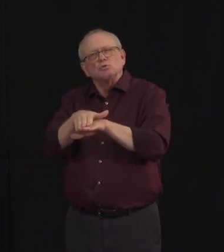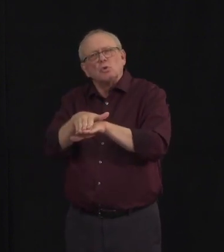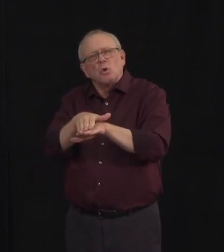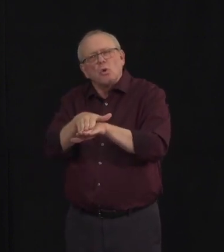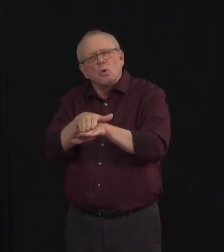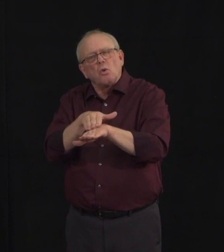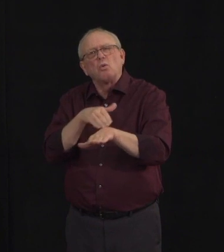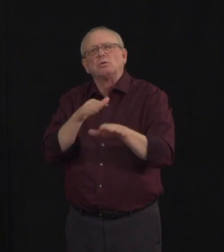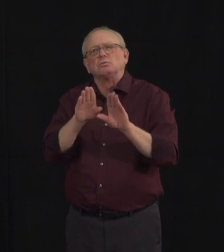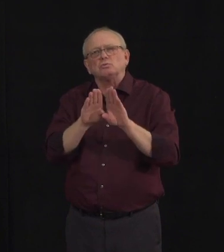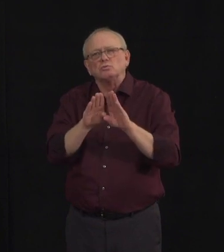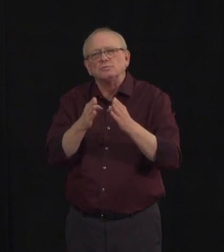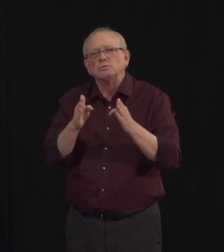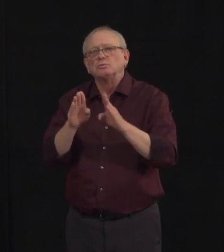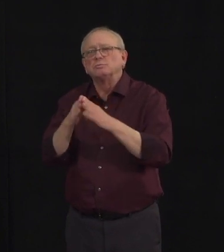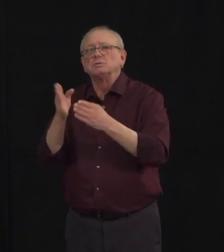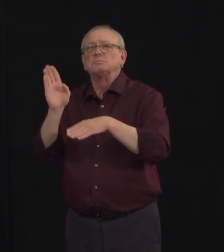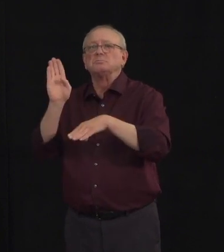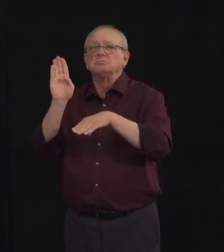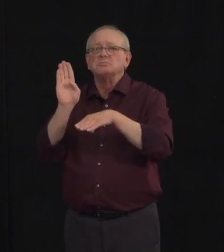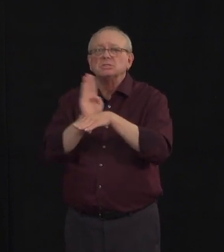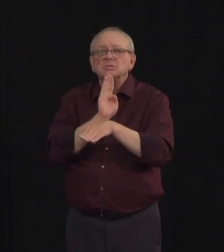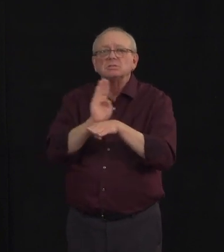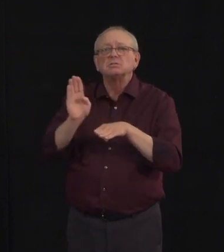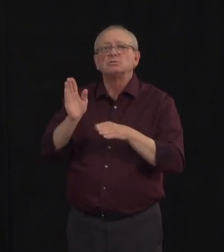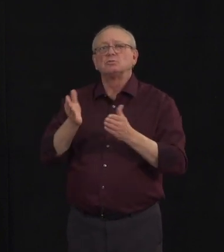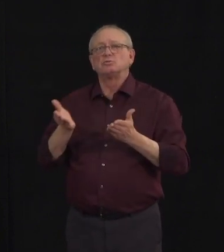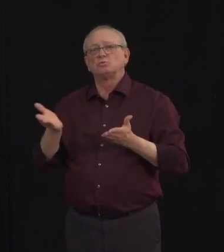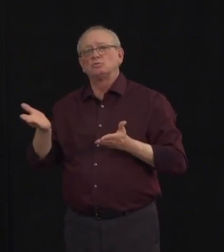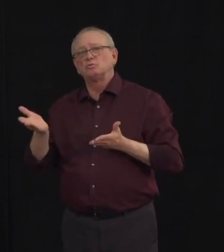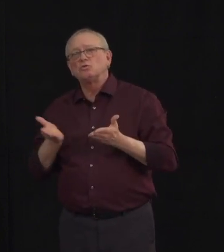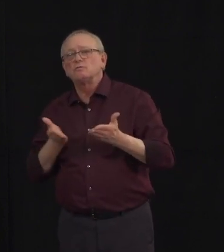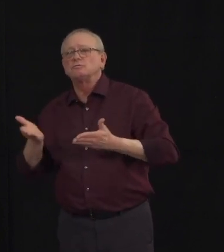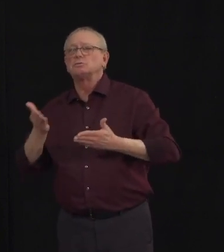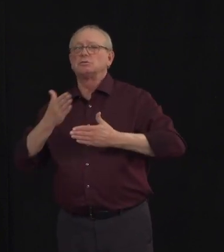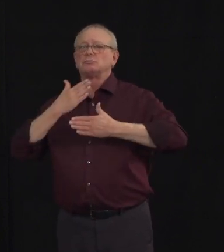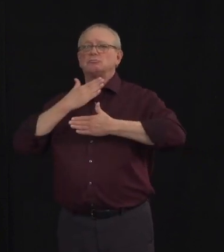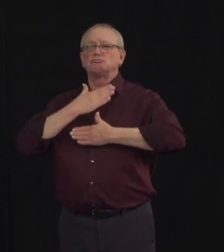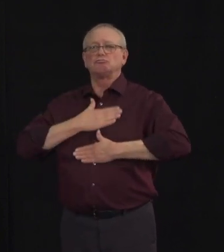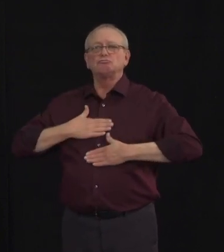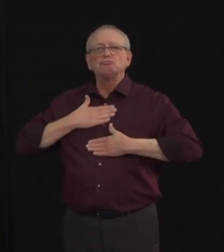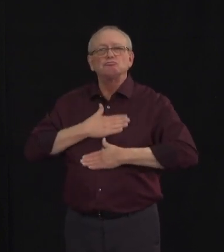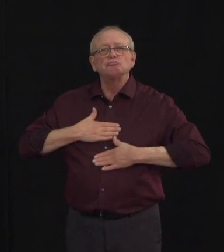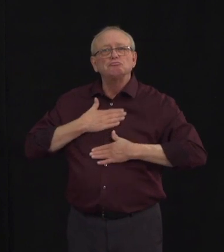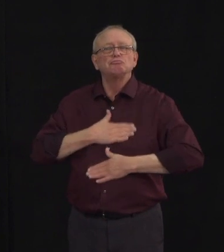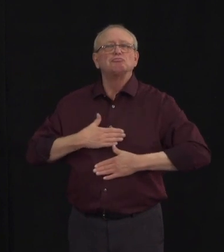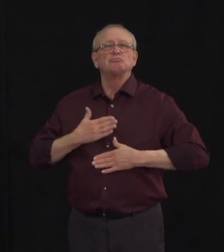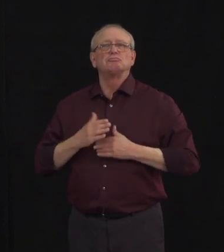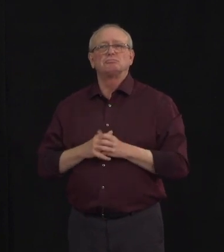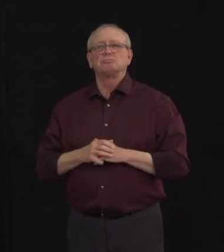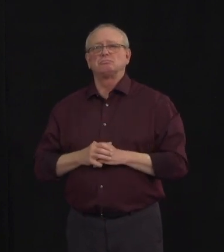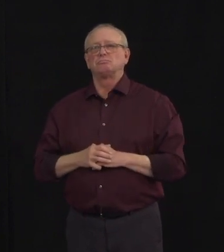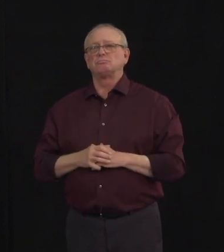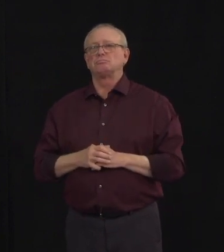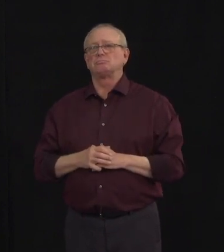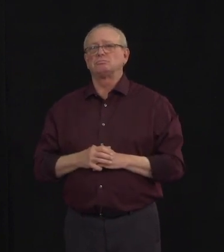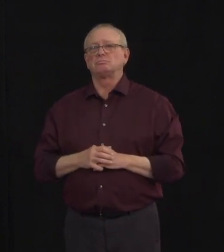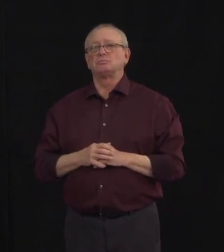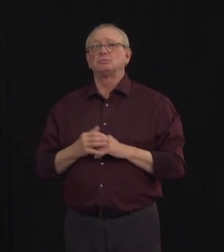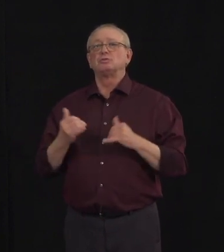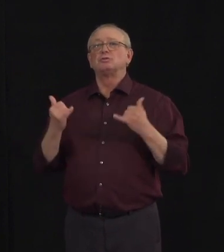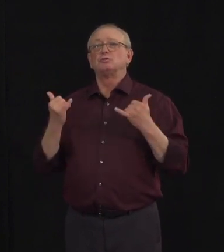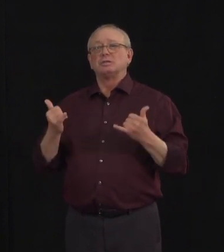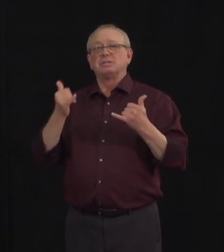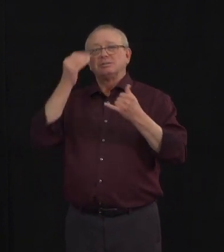services, and recreational opportunities. Today, I'm here to announce an additional resource to help businesses prepare for